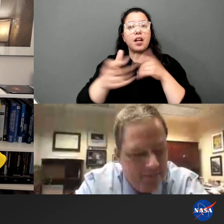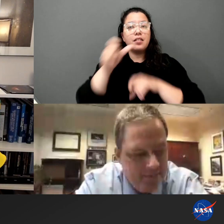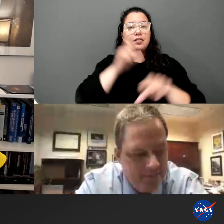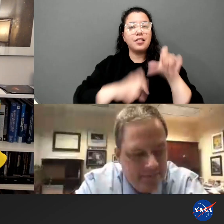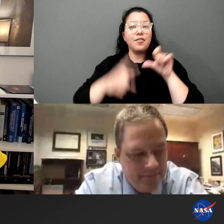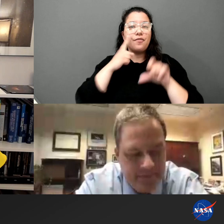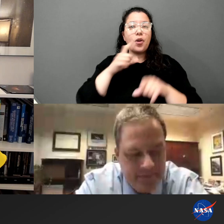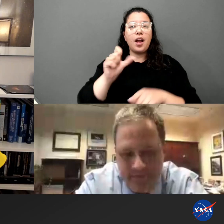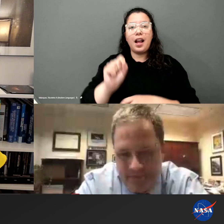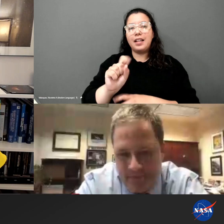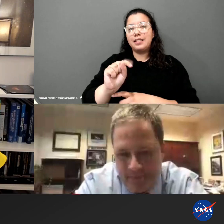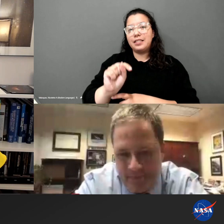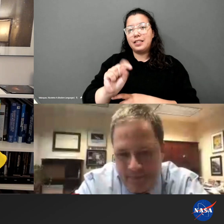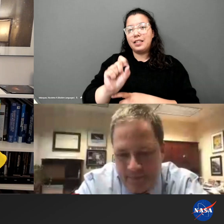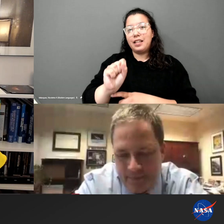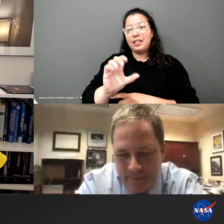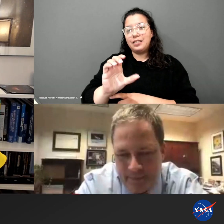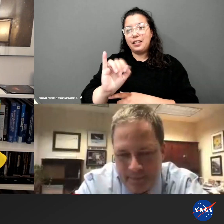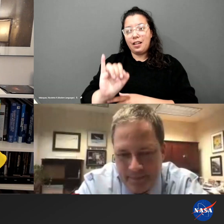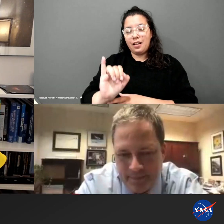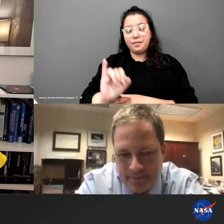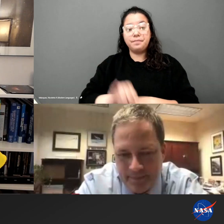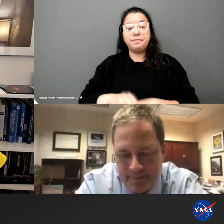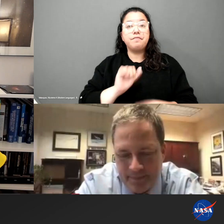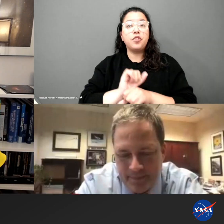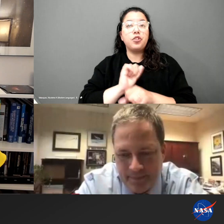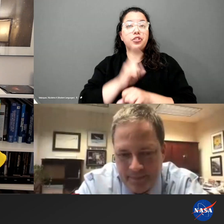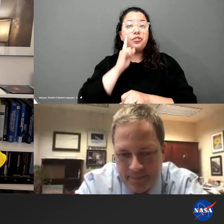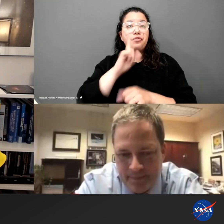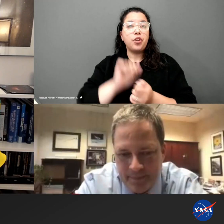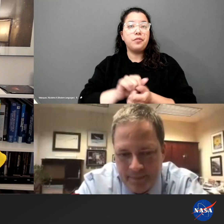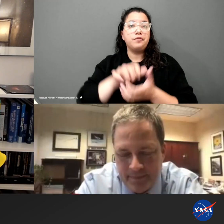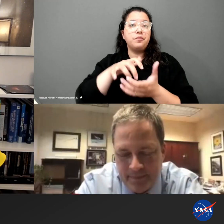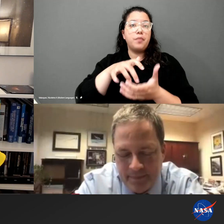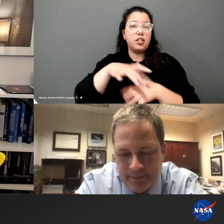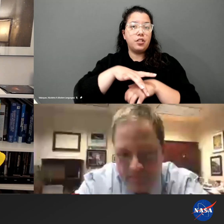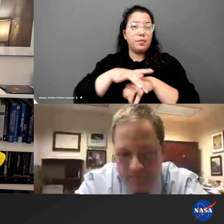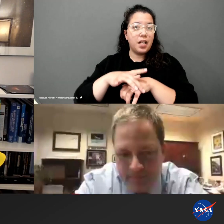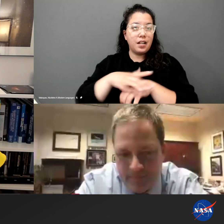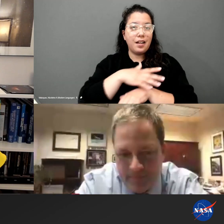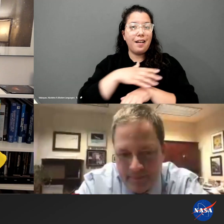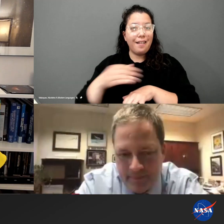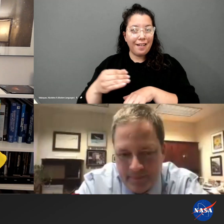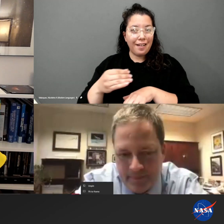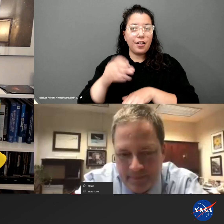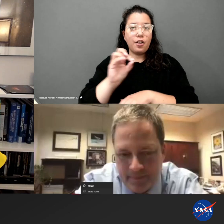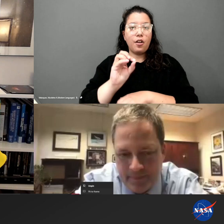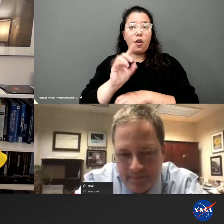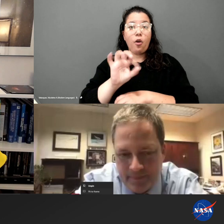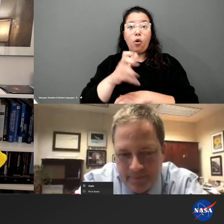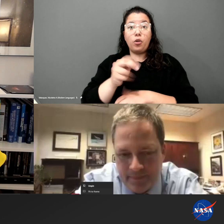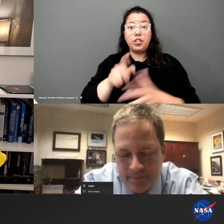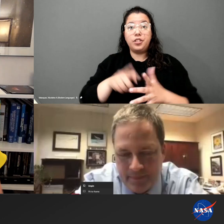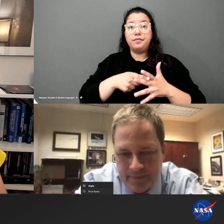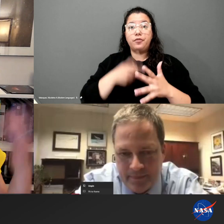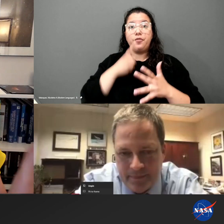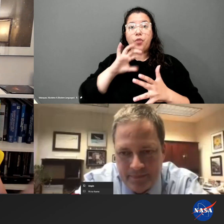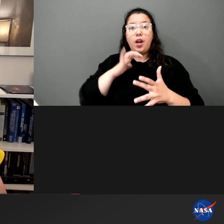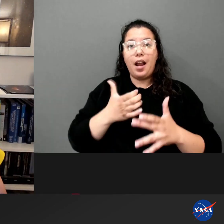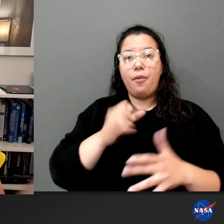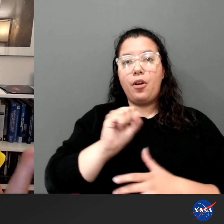STSCI. He works on the formation of planets and the origin of our own solar system.